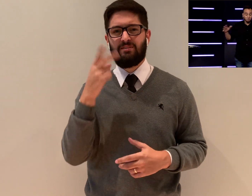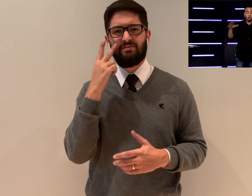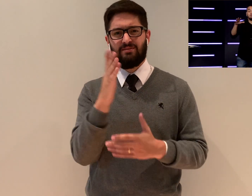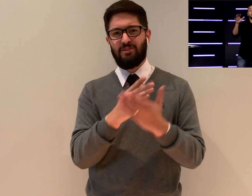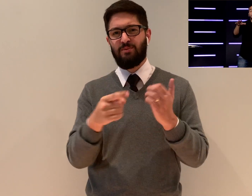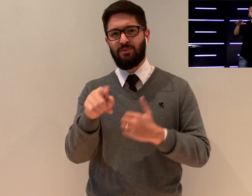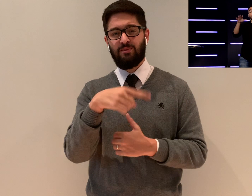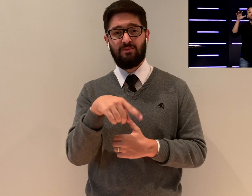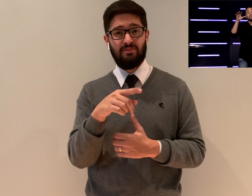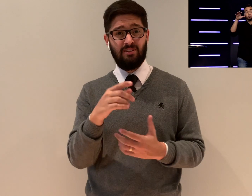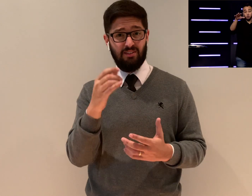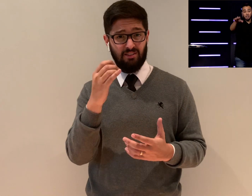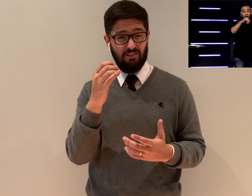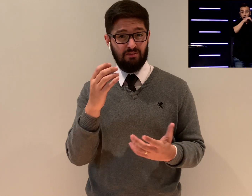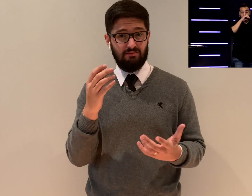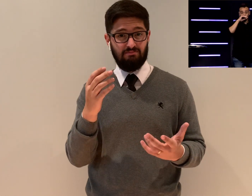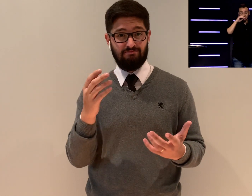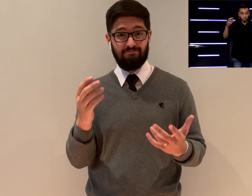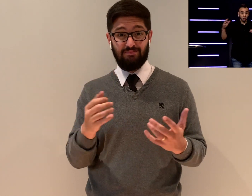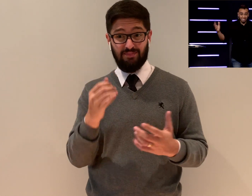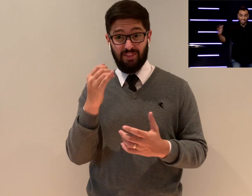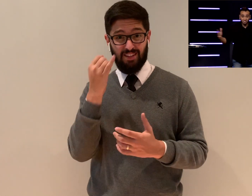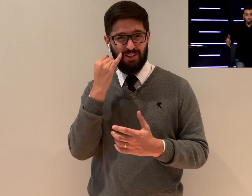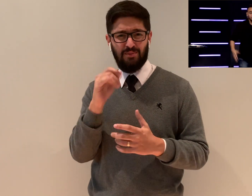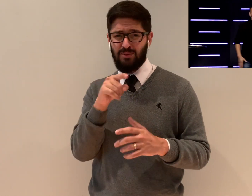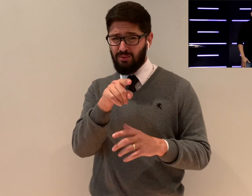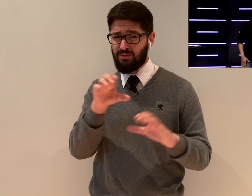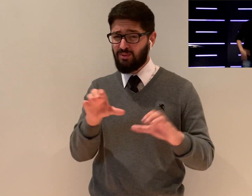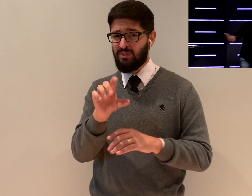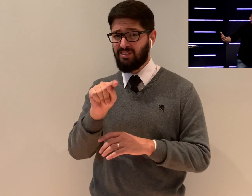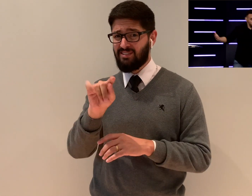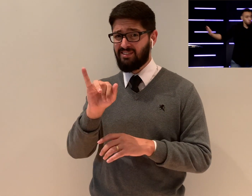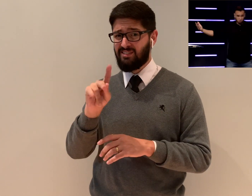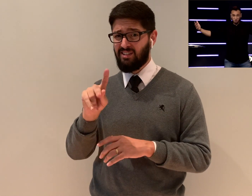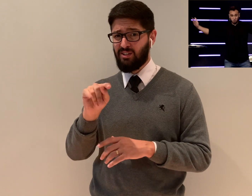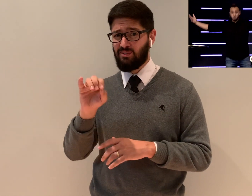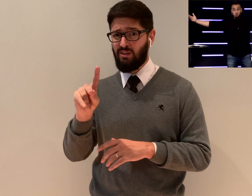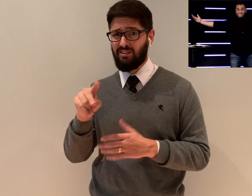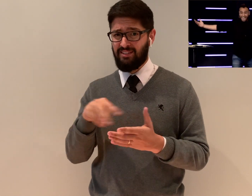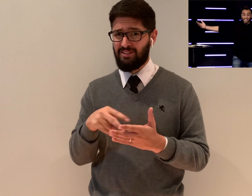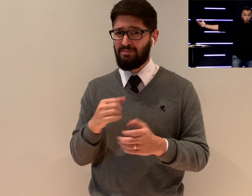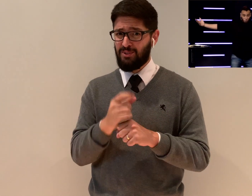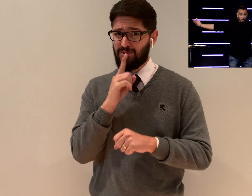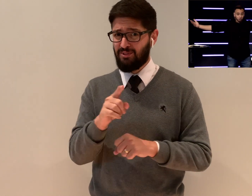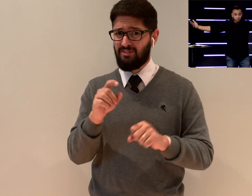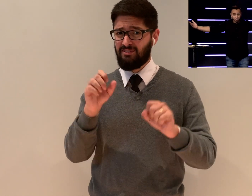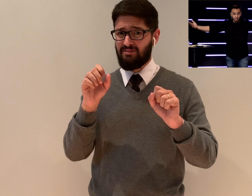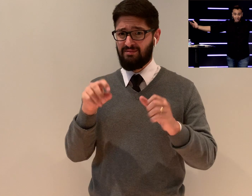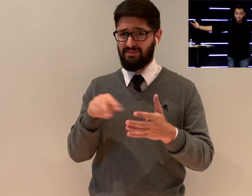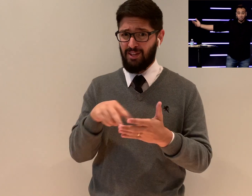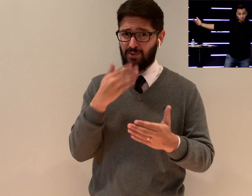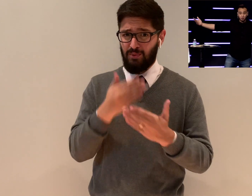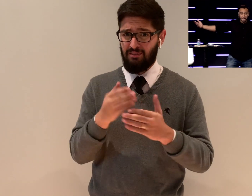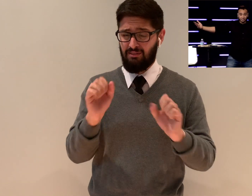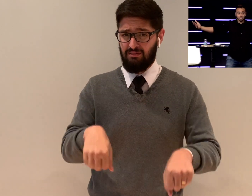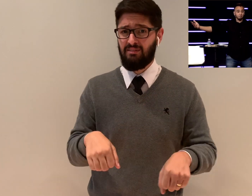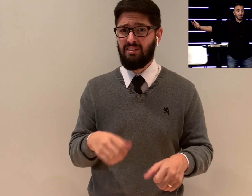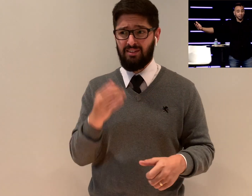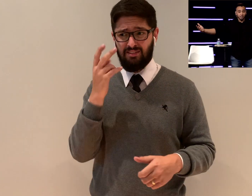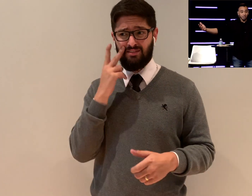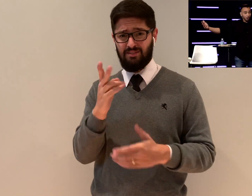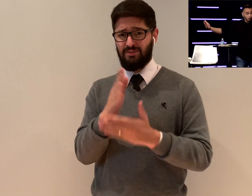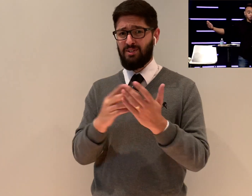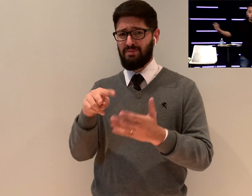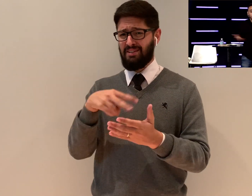of you, if you're going to do TikTok dances, make sure you can dance well. I've seen some dances, I'm